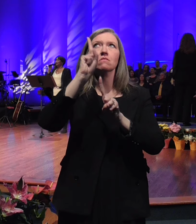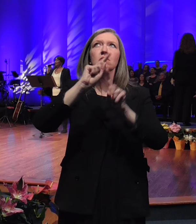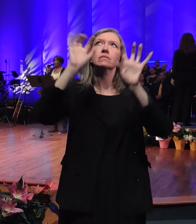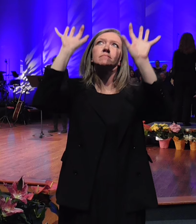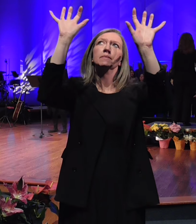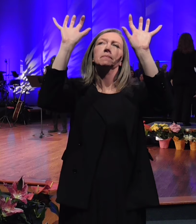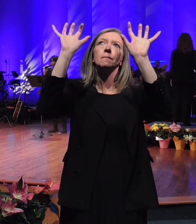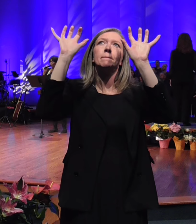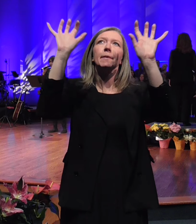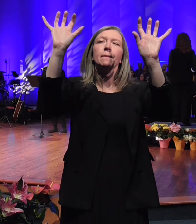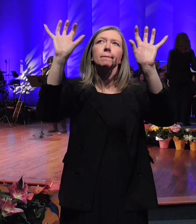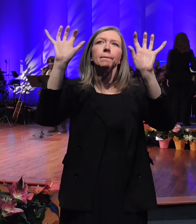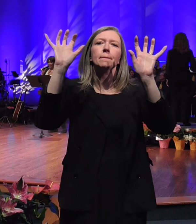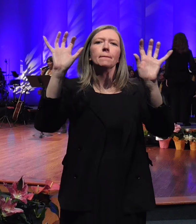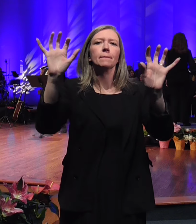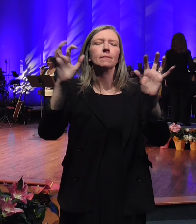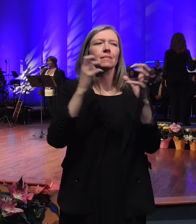stars, dear